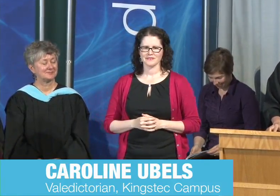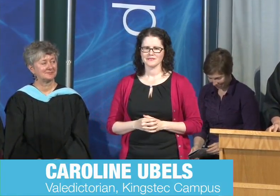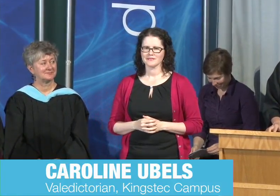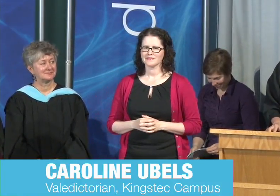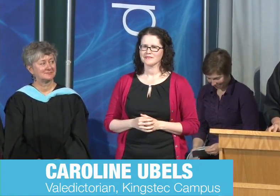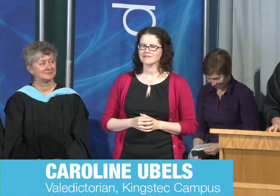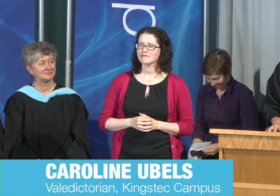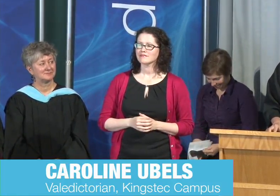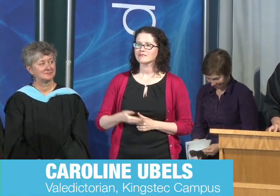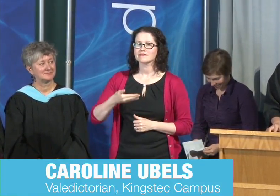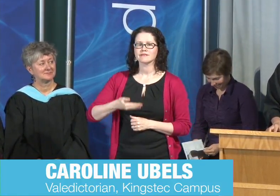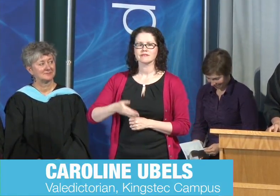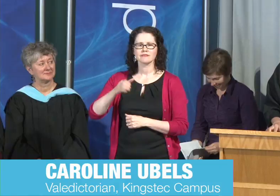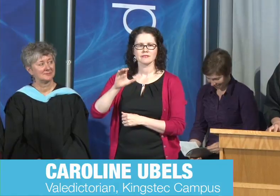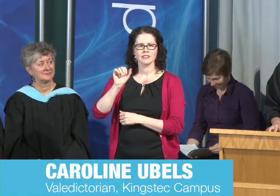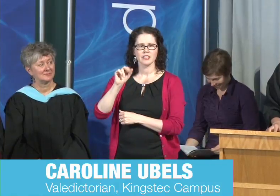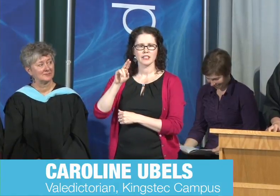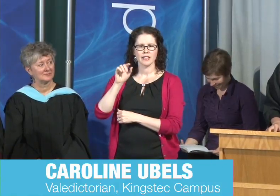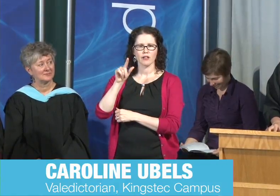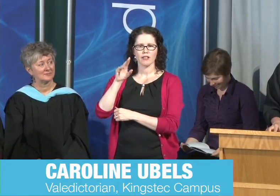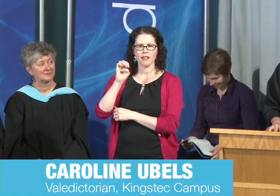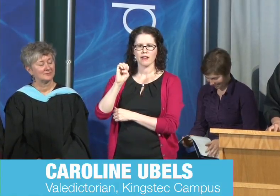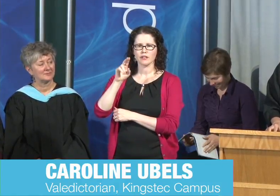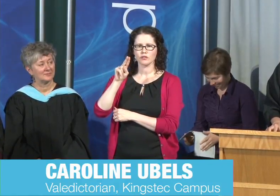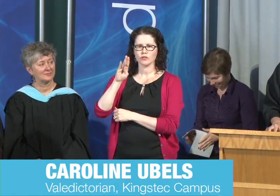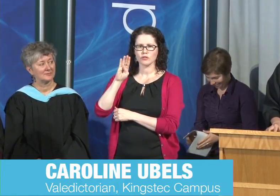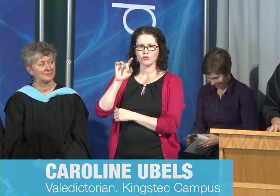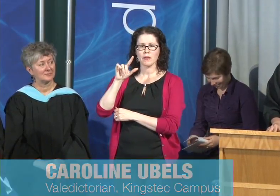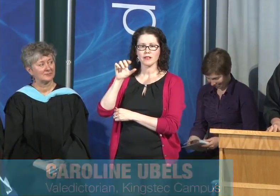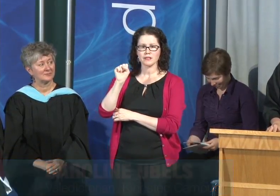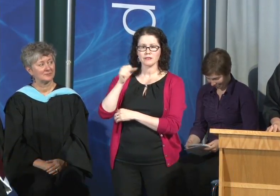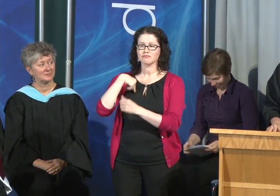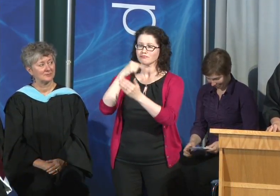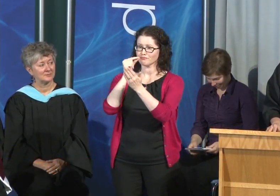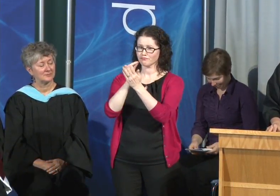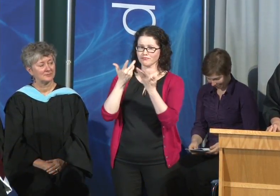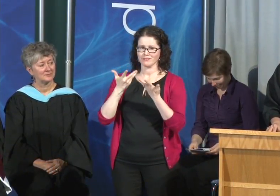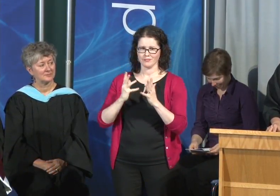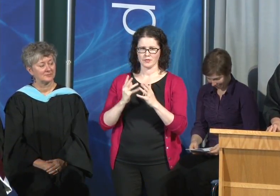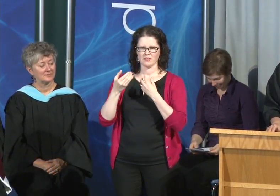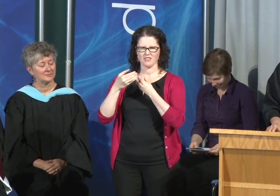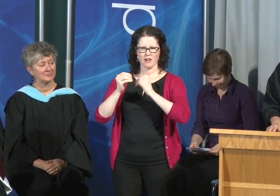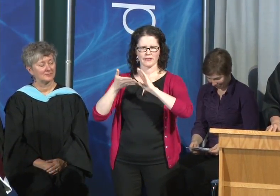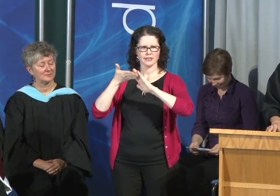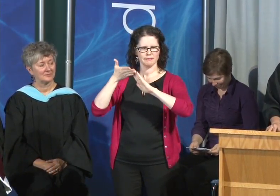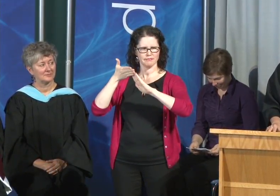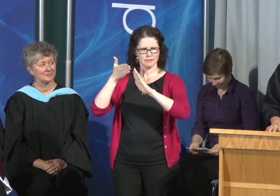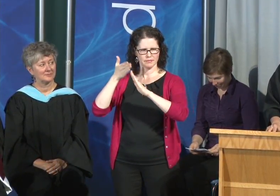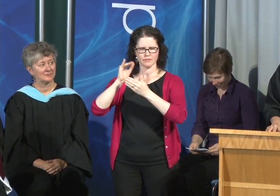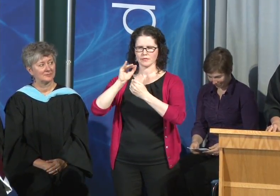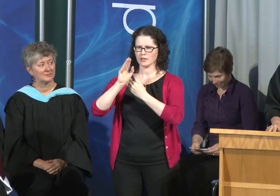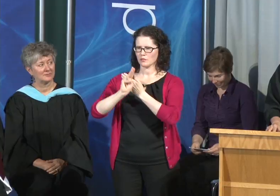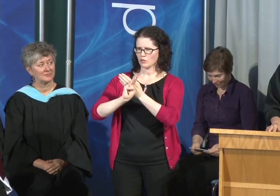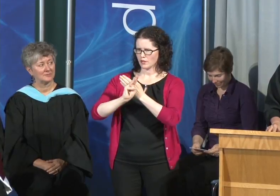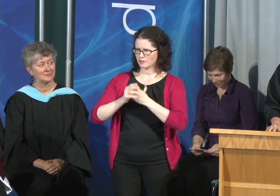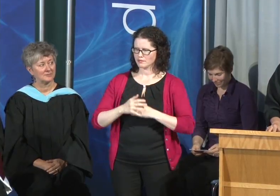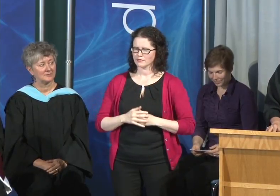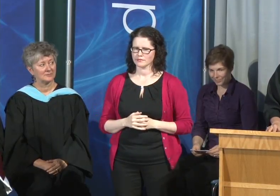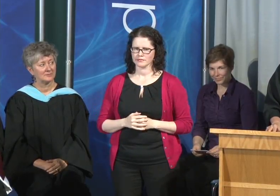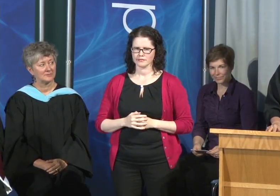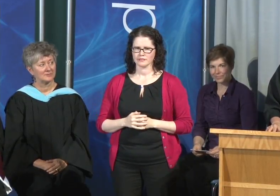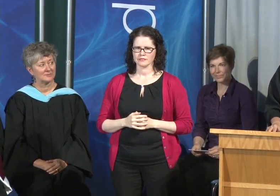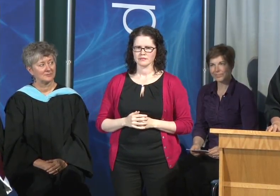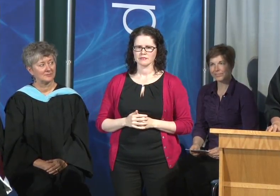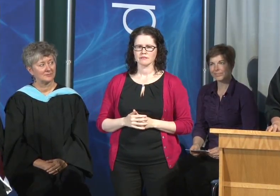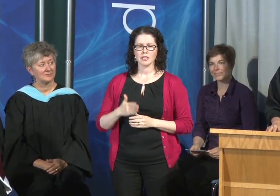My name is Caroline Newbills, and today I am a graduate of the Office Administration program. My NSCC story starts